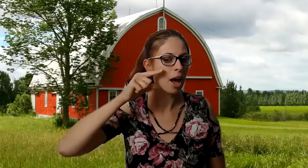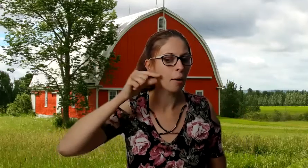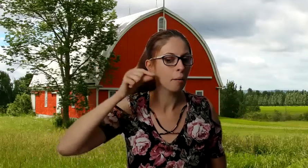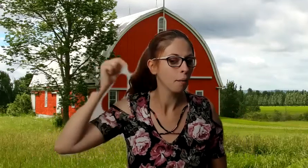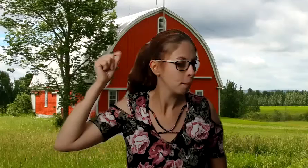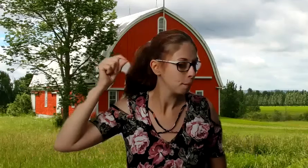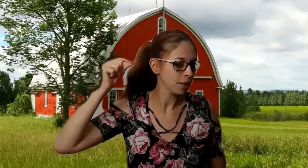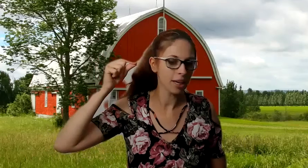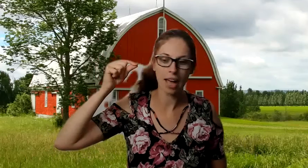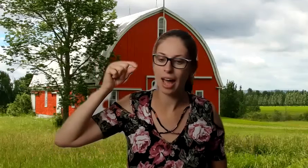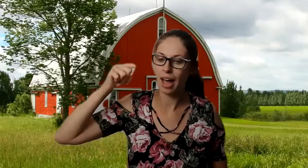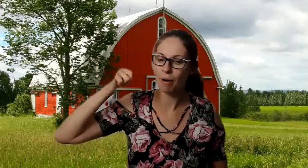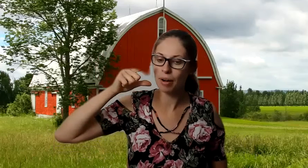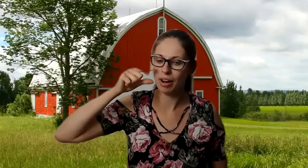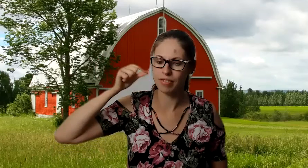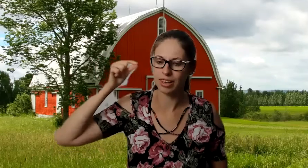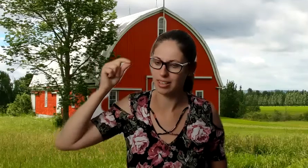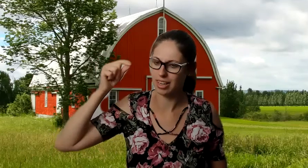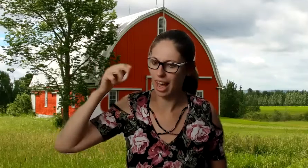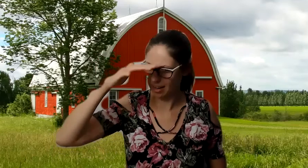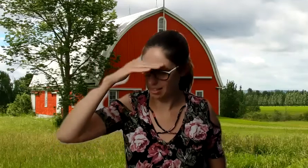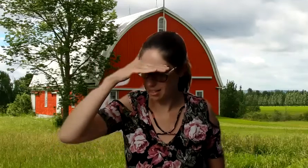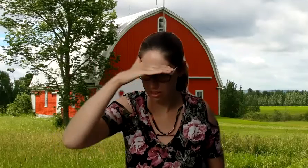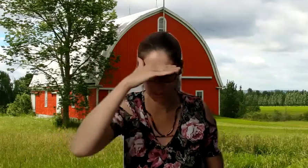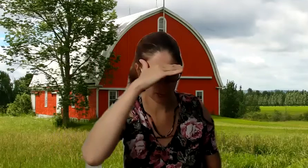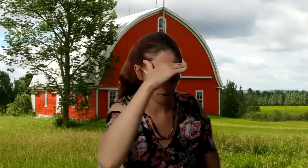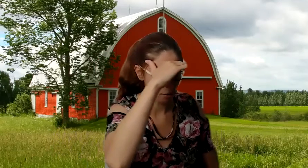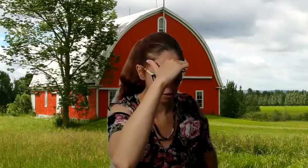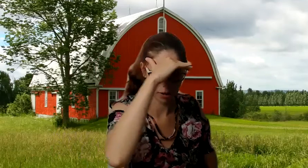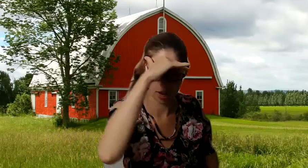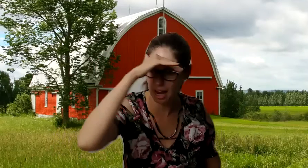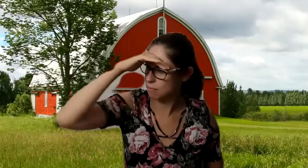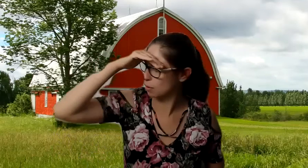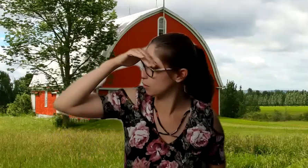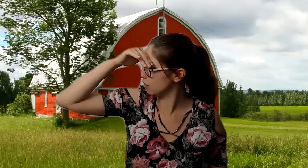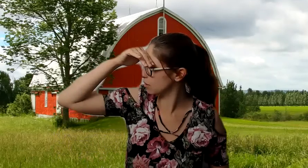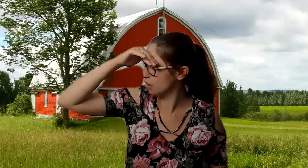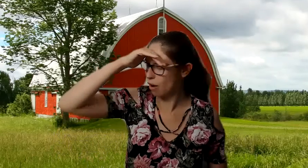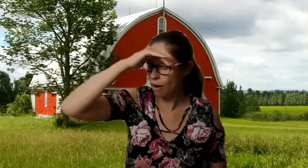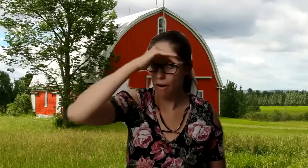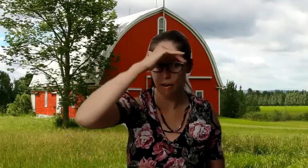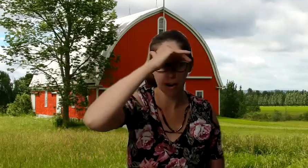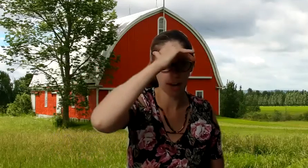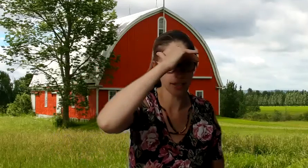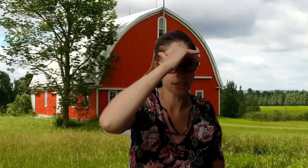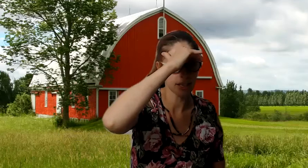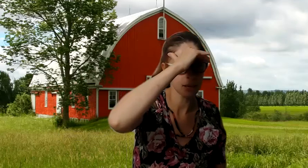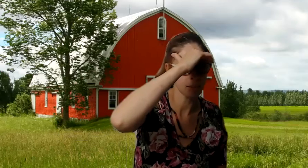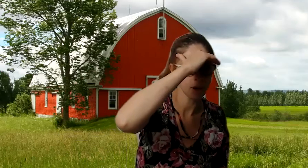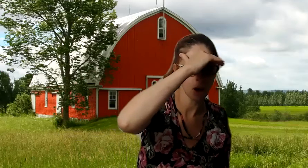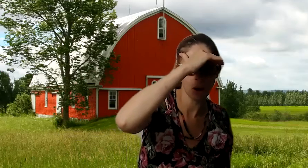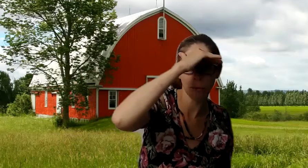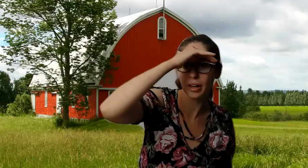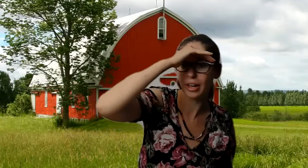Meow, meow. And I think this cat is looking at all those animals. Let's keep